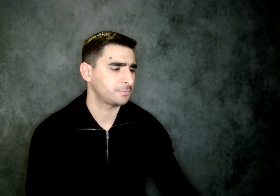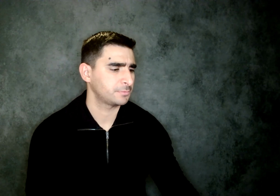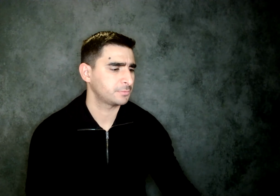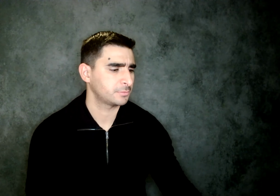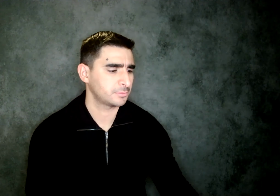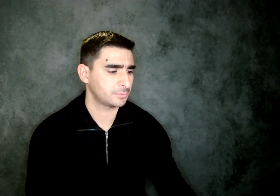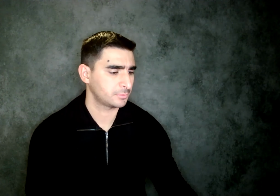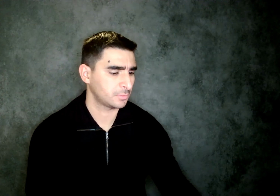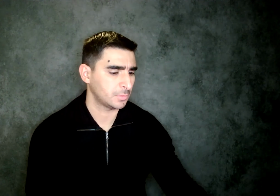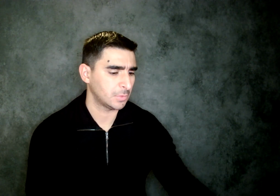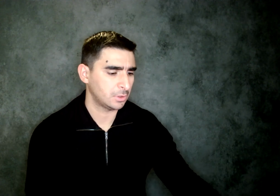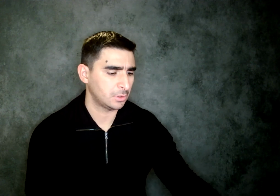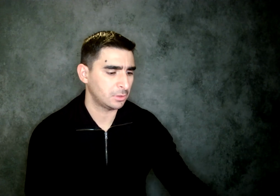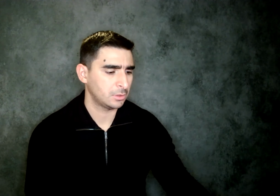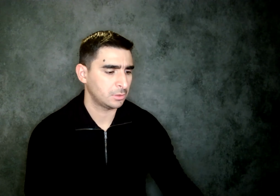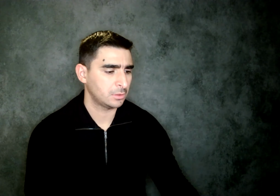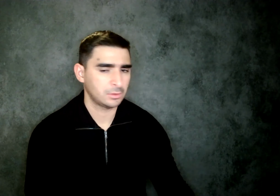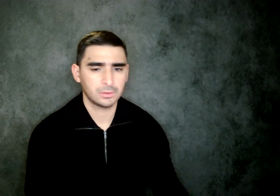proceso.